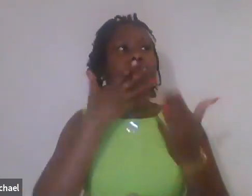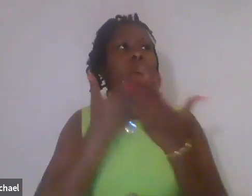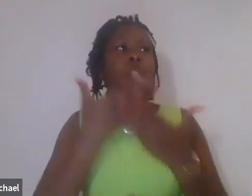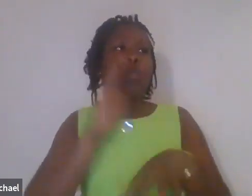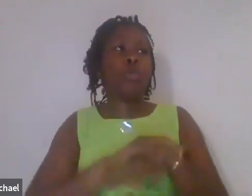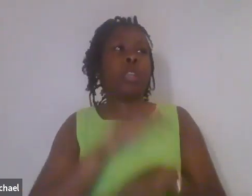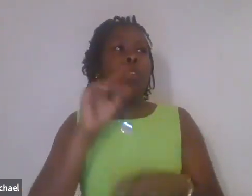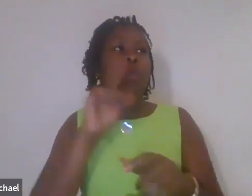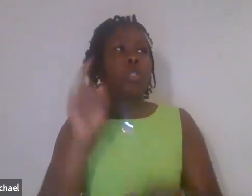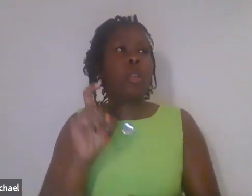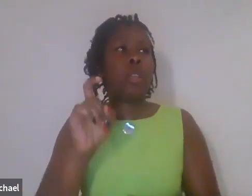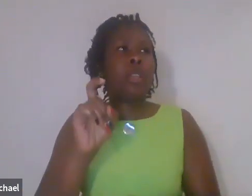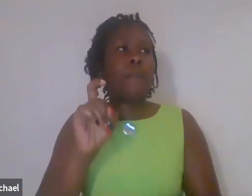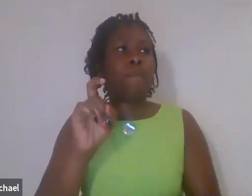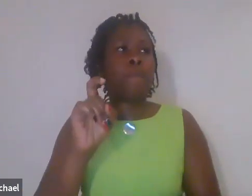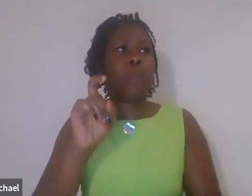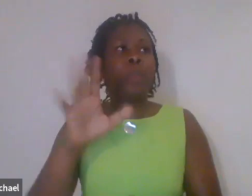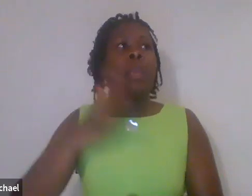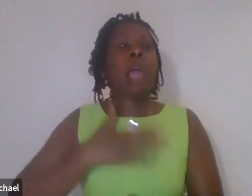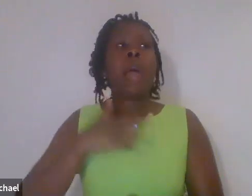Yes, thank you for that.